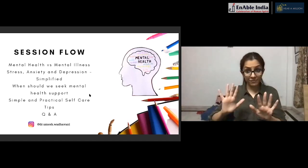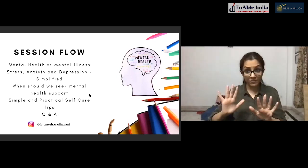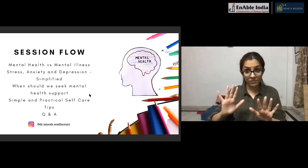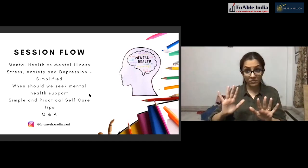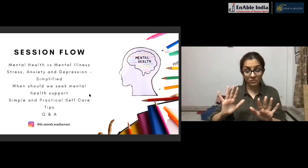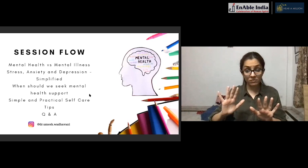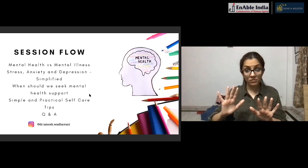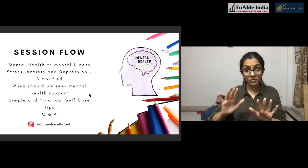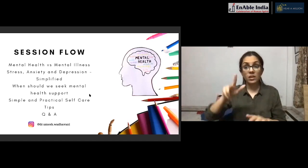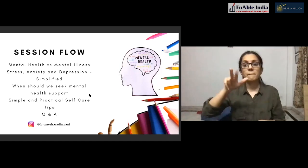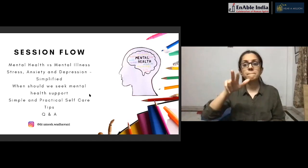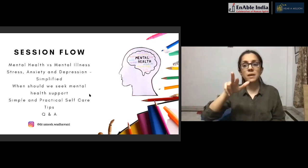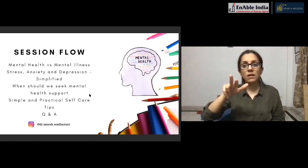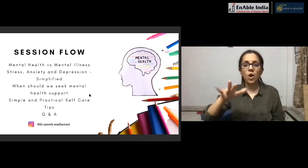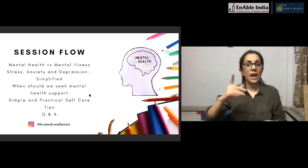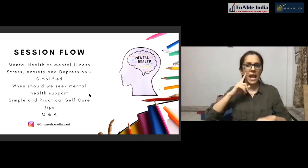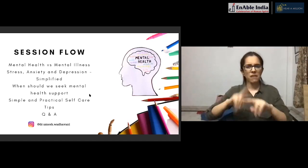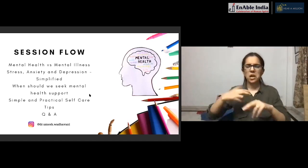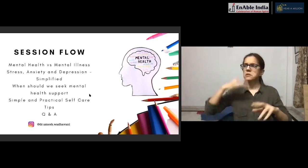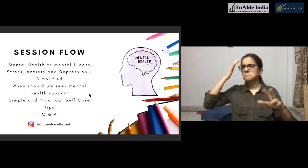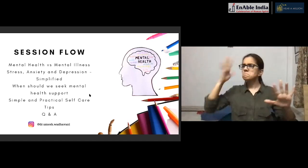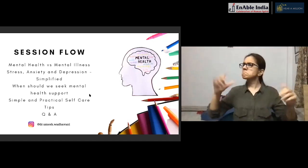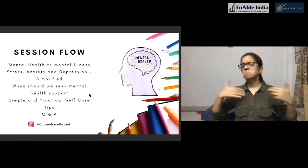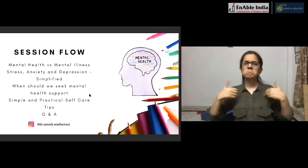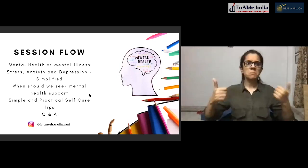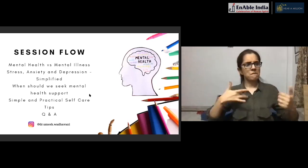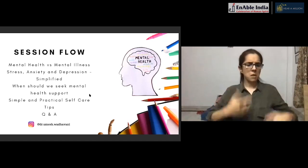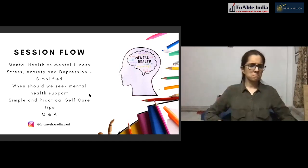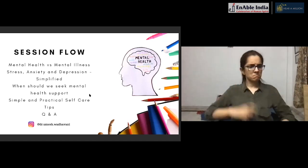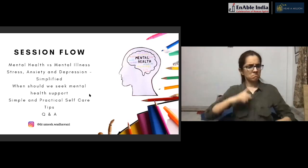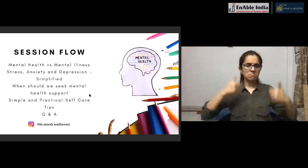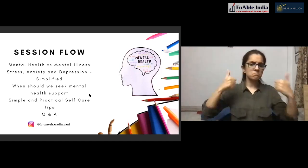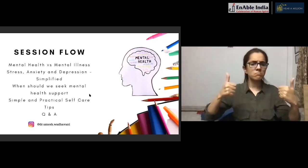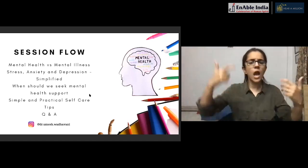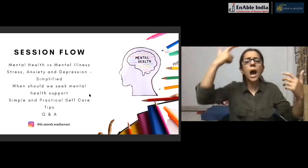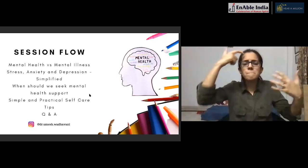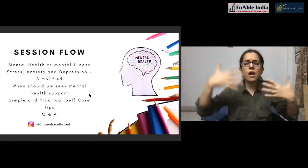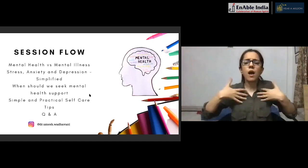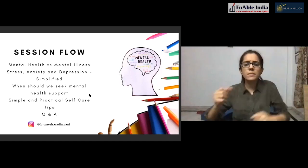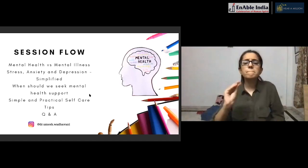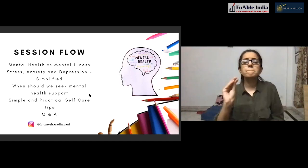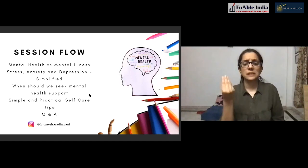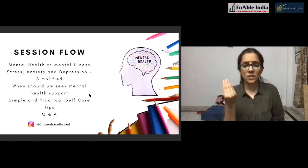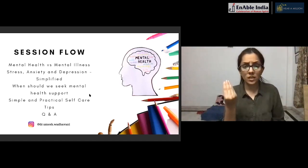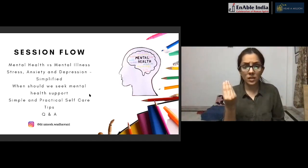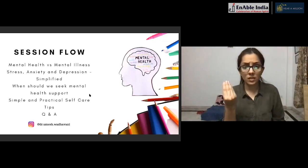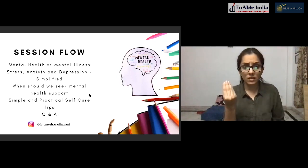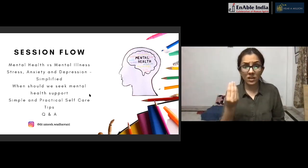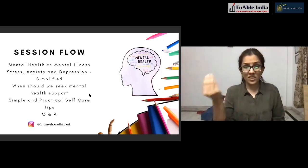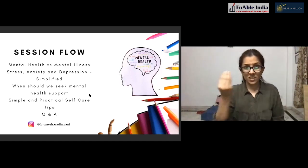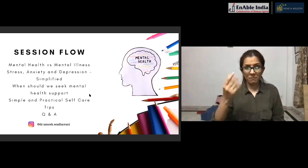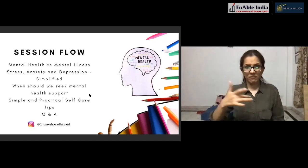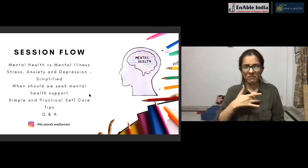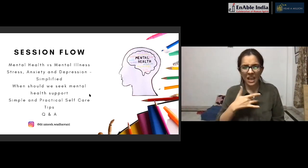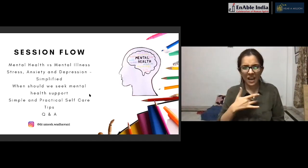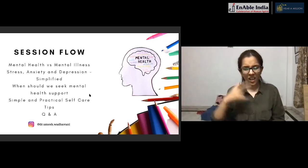mentally, that means you are relatively healthy in mental. Okay, but all these things that we spoke about